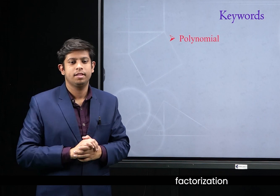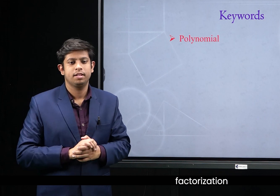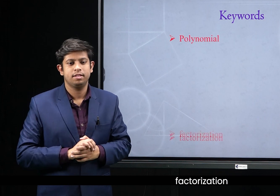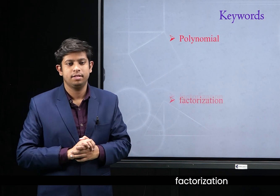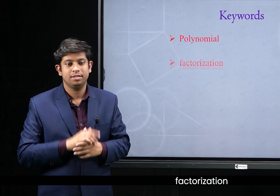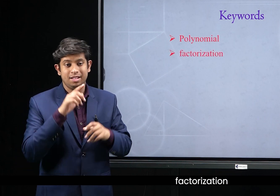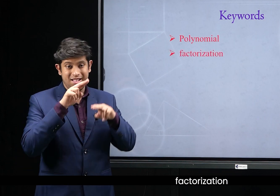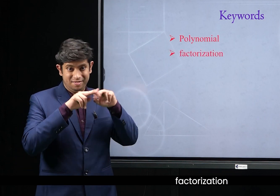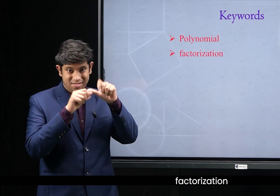factorization,